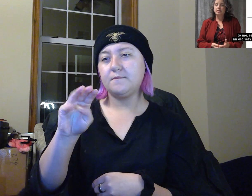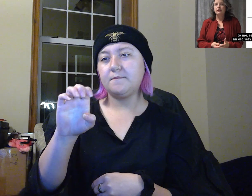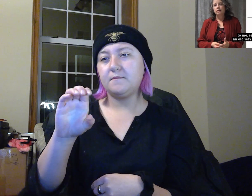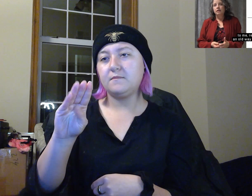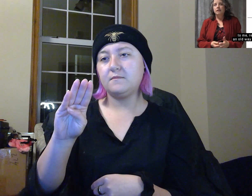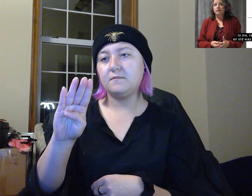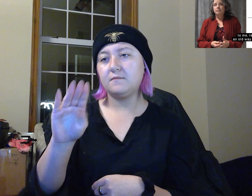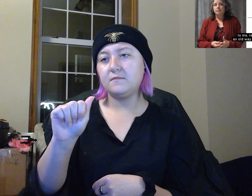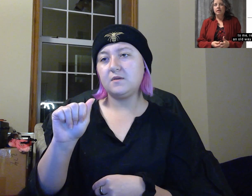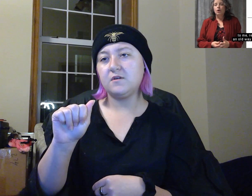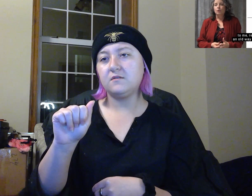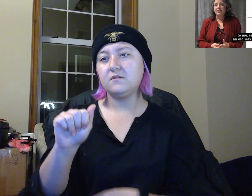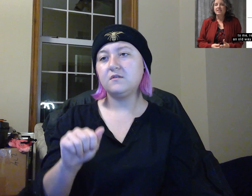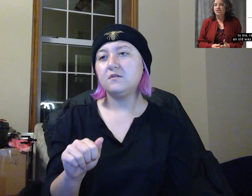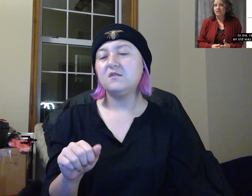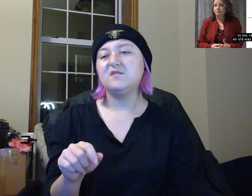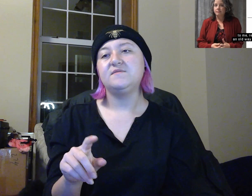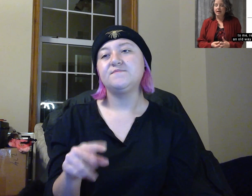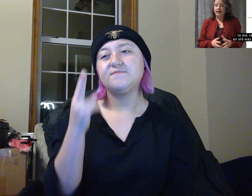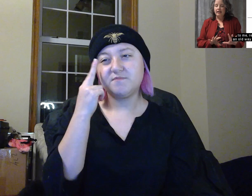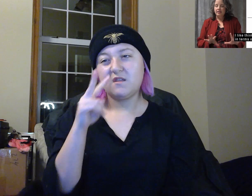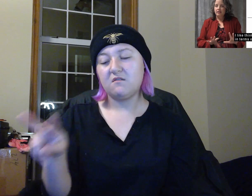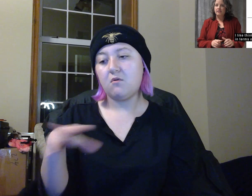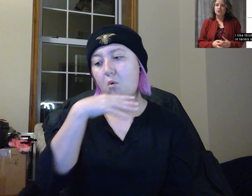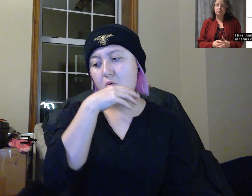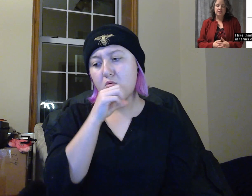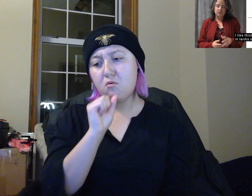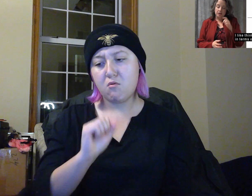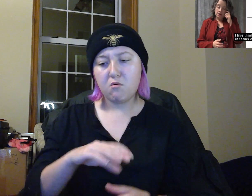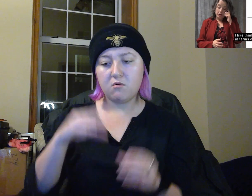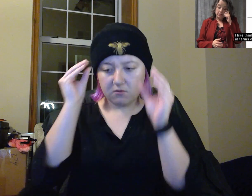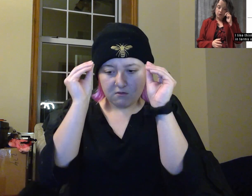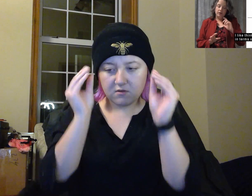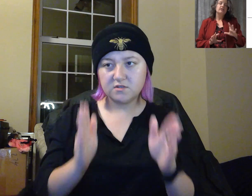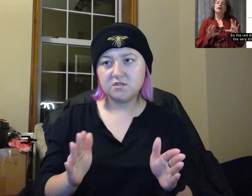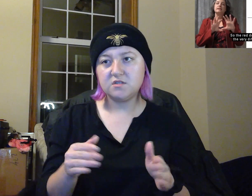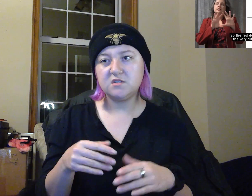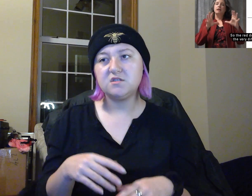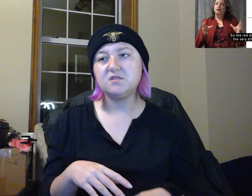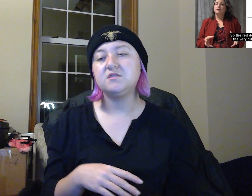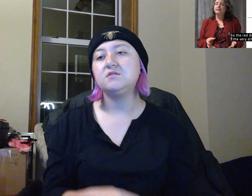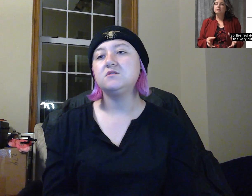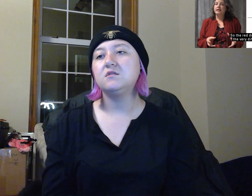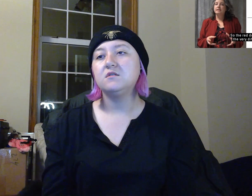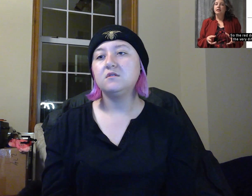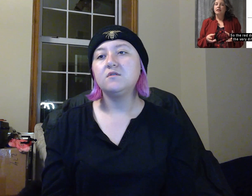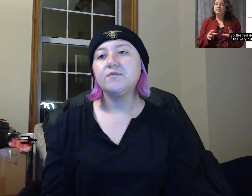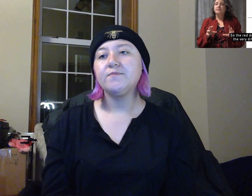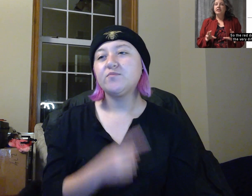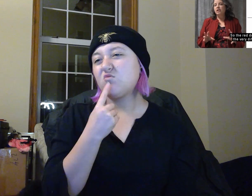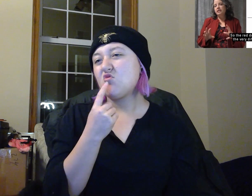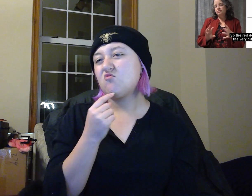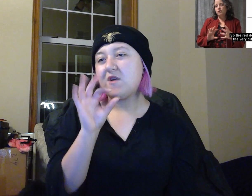represents an old way of teaching. I like thinking of this in terms of teaching. So the red dots symbolize